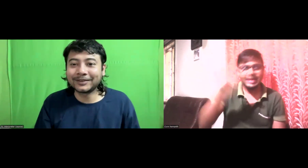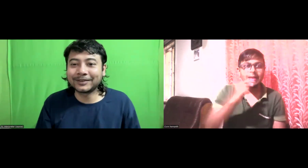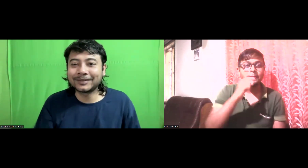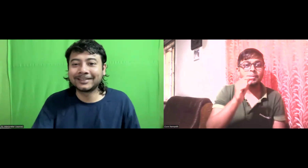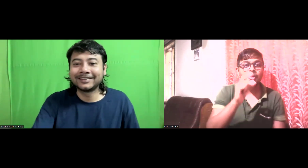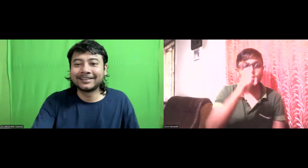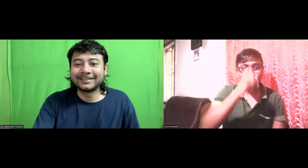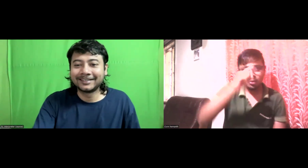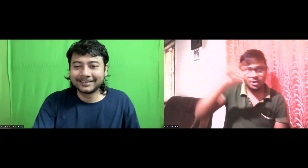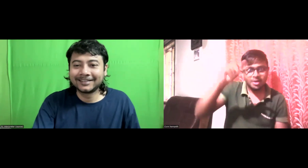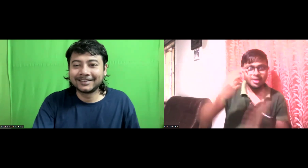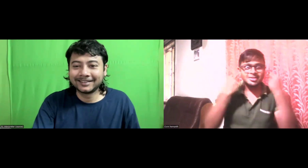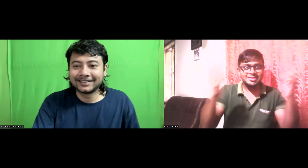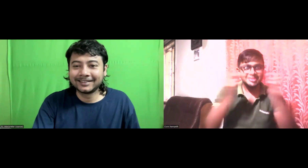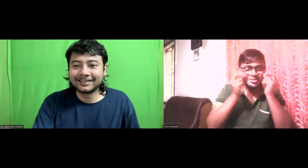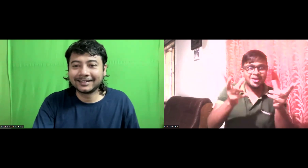Okay.